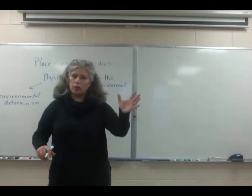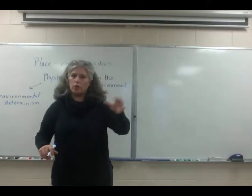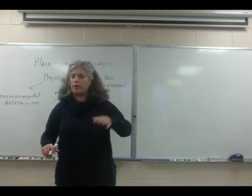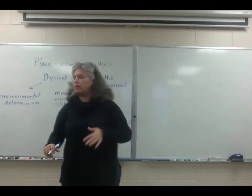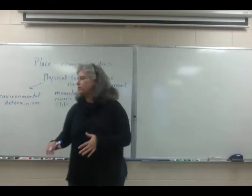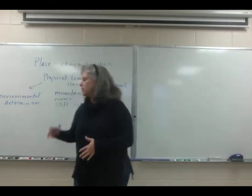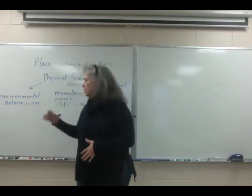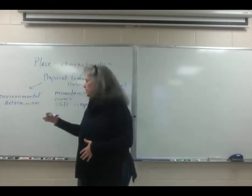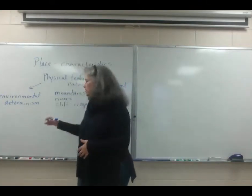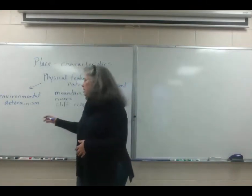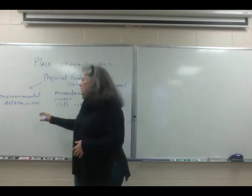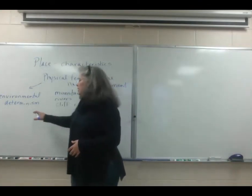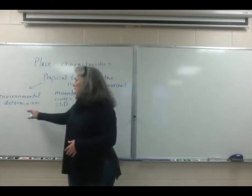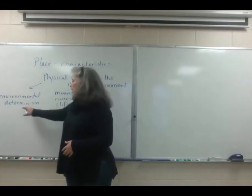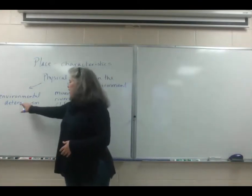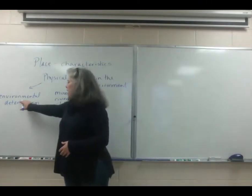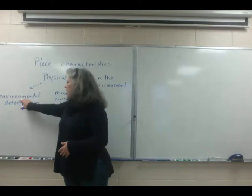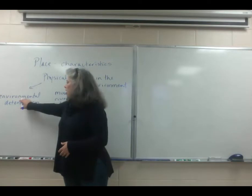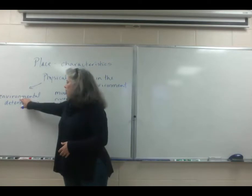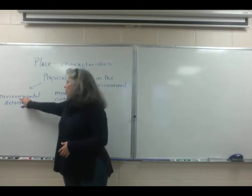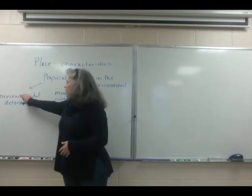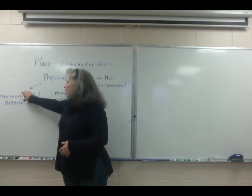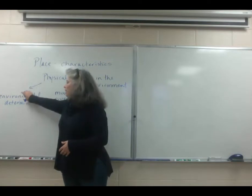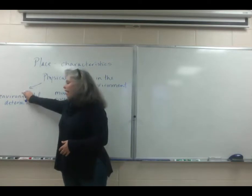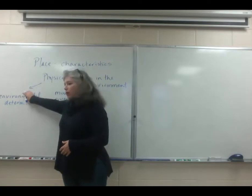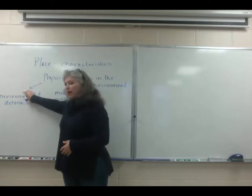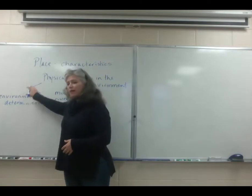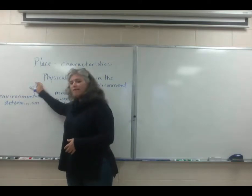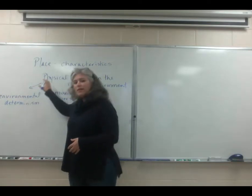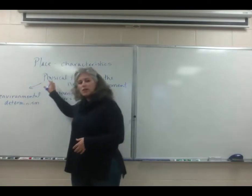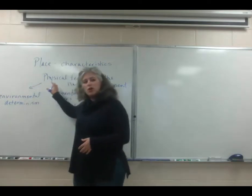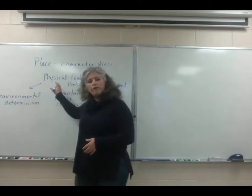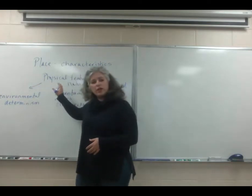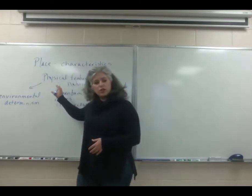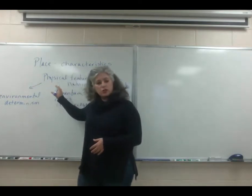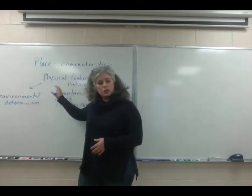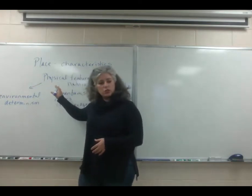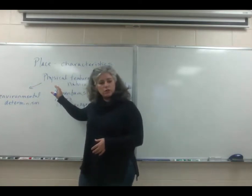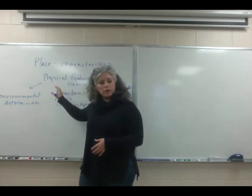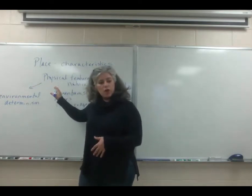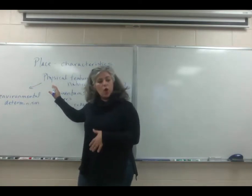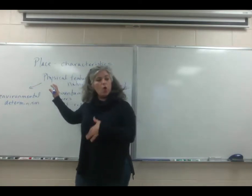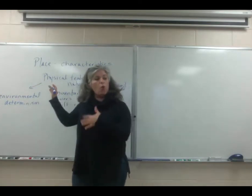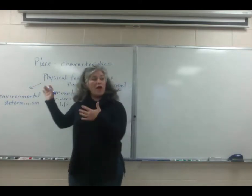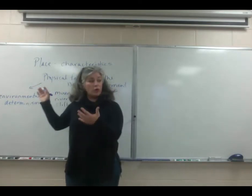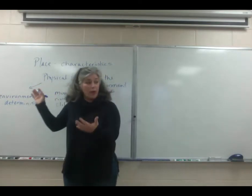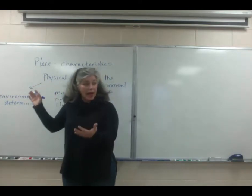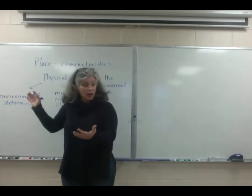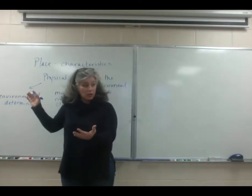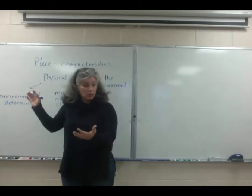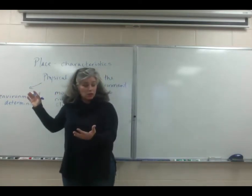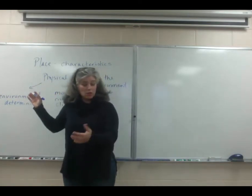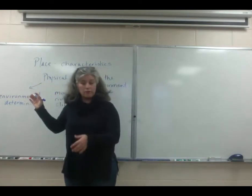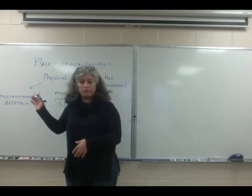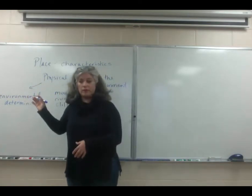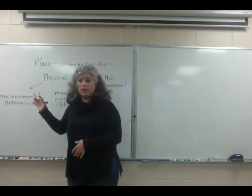but it still is today, that the environment, the physical features, weather patterns,